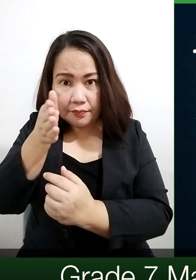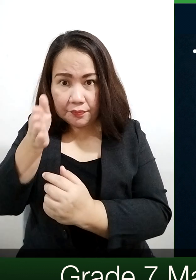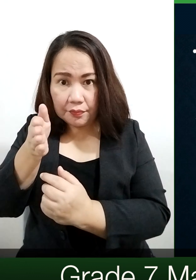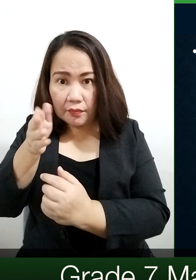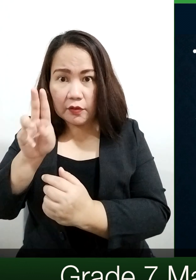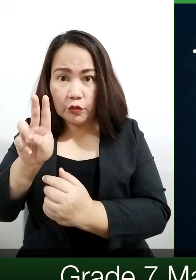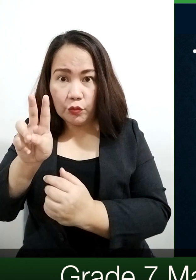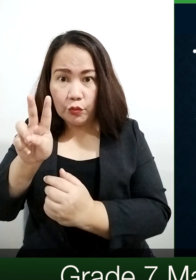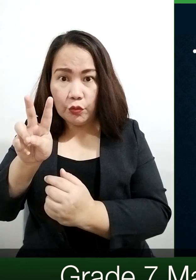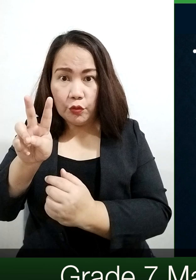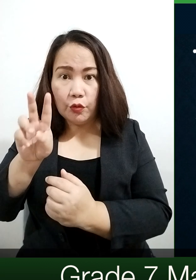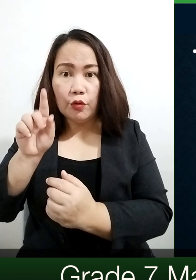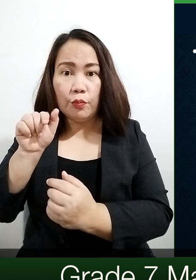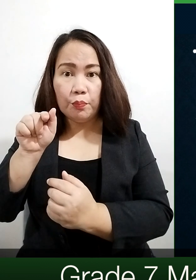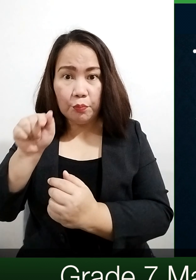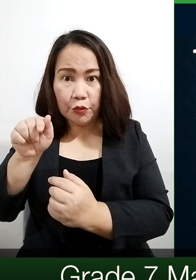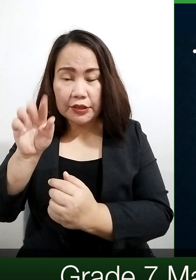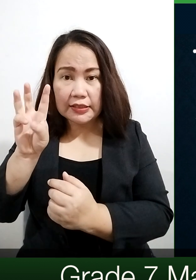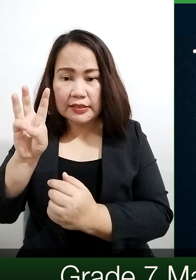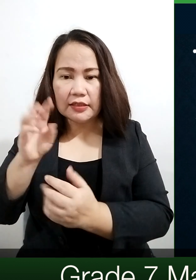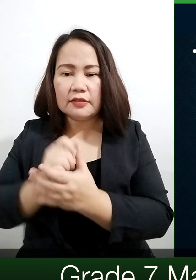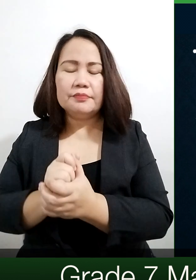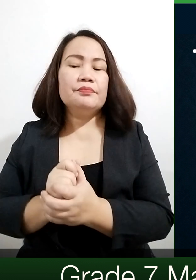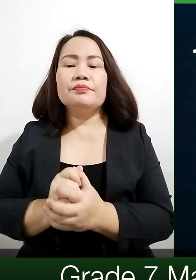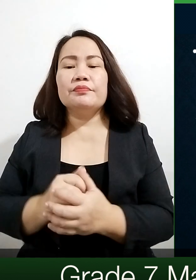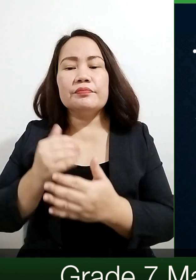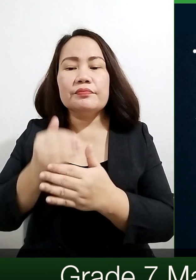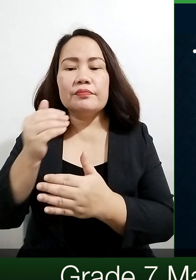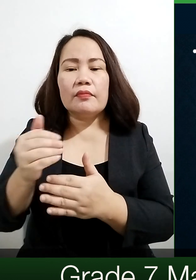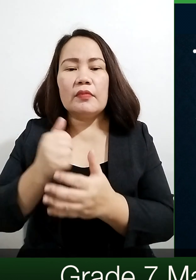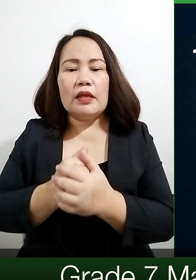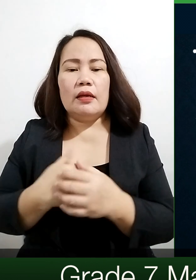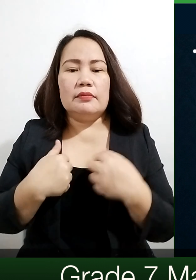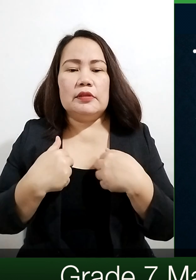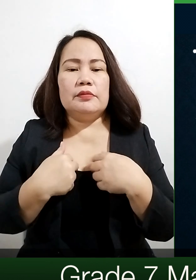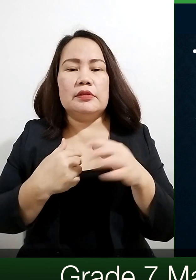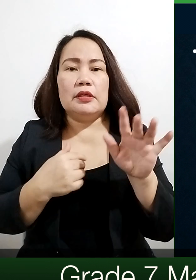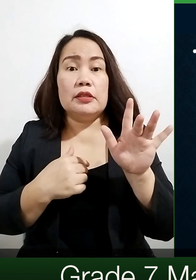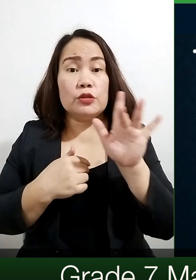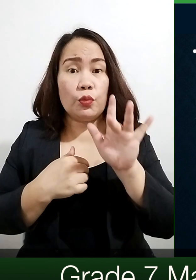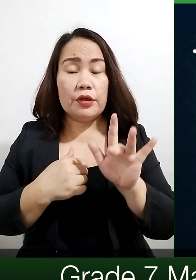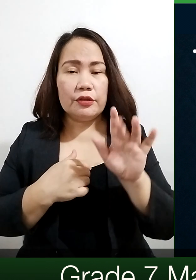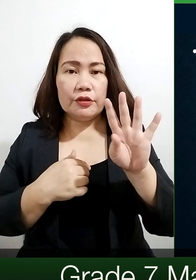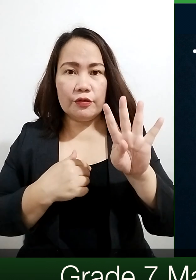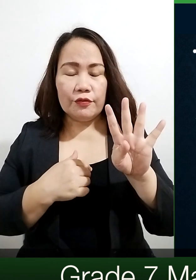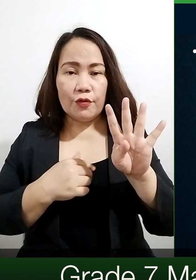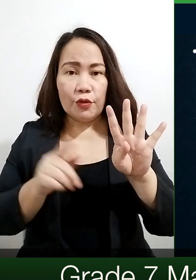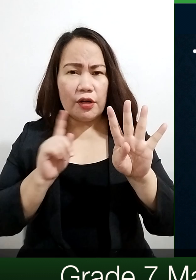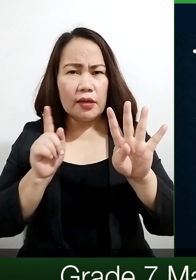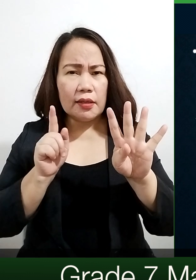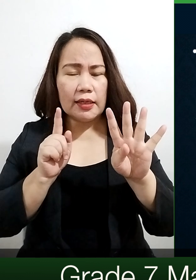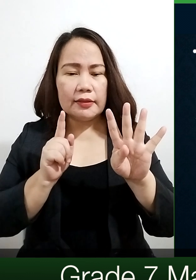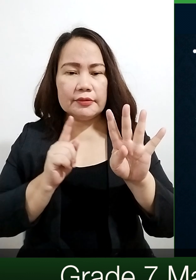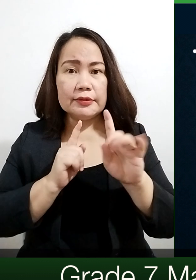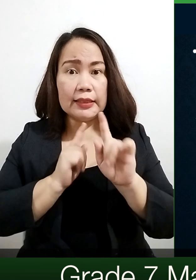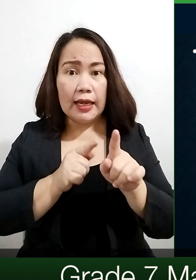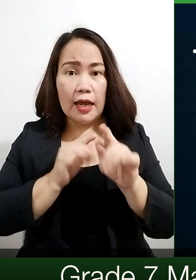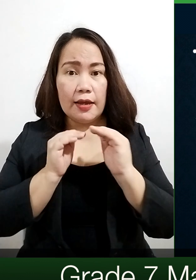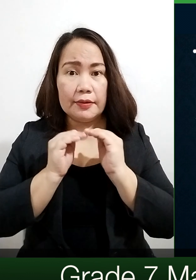konti. So, ayun po siya. Okay? Next, I have square root of 4. Okay, square root of 4